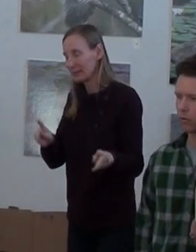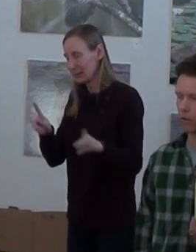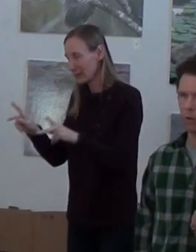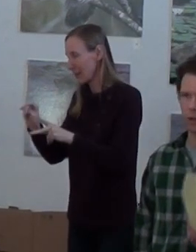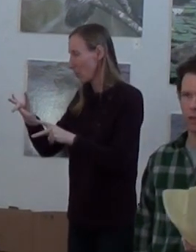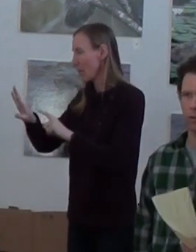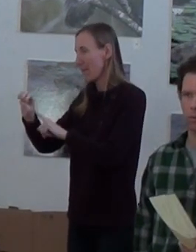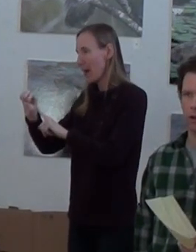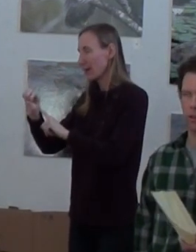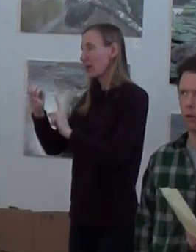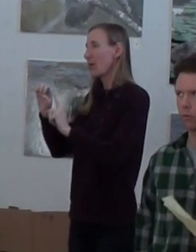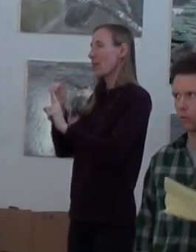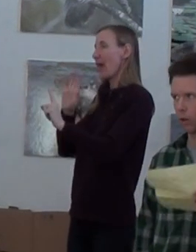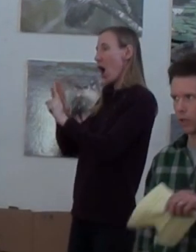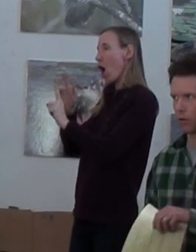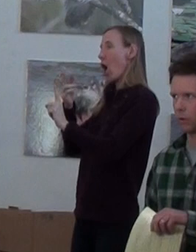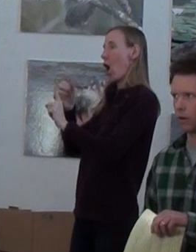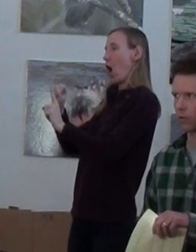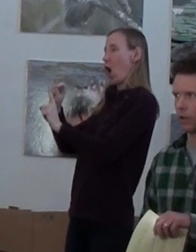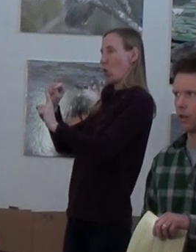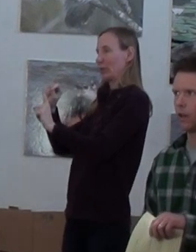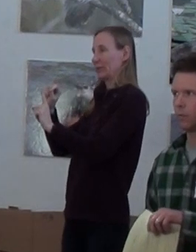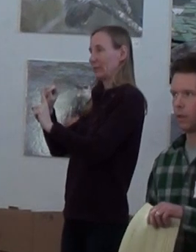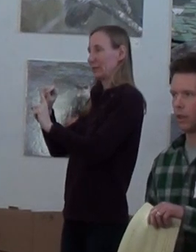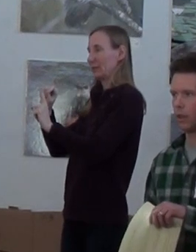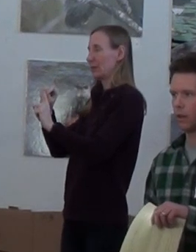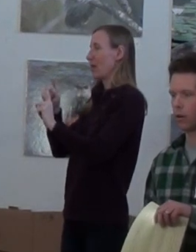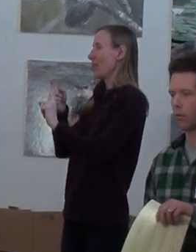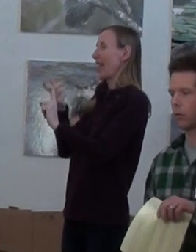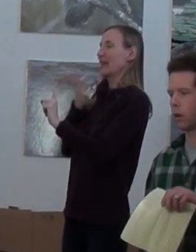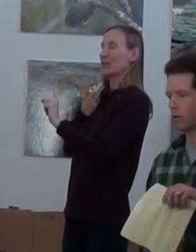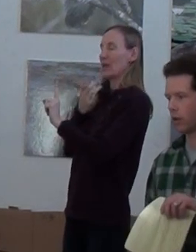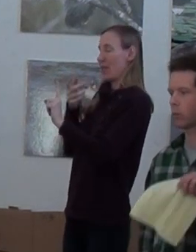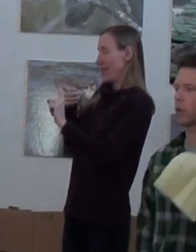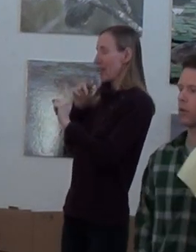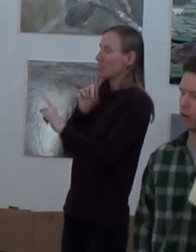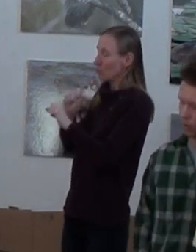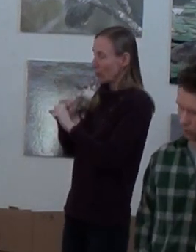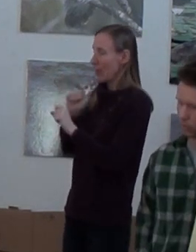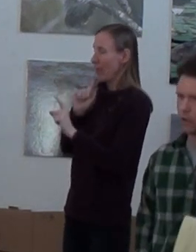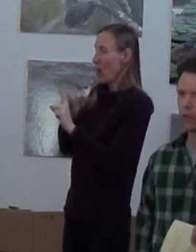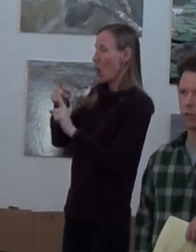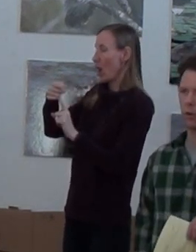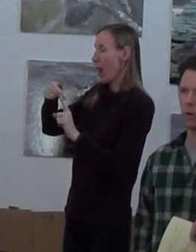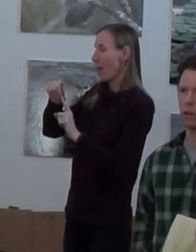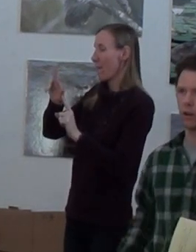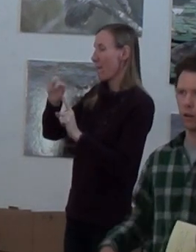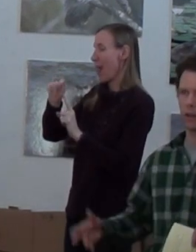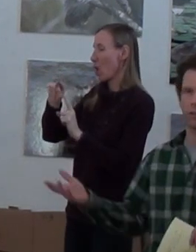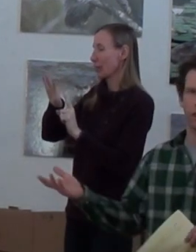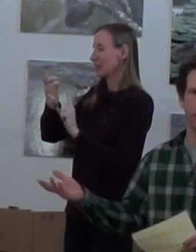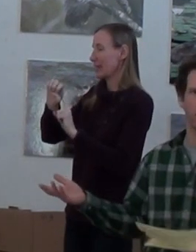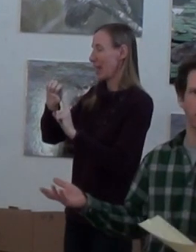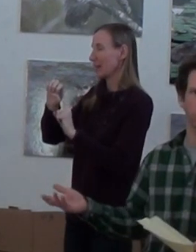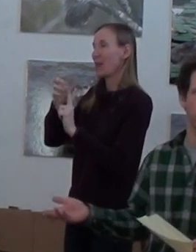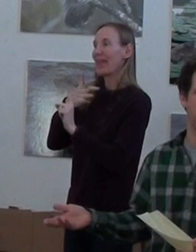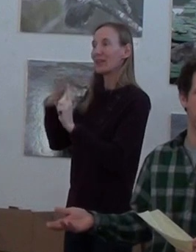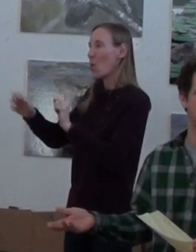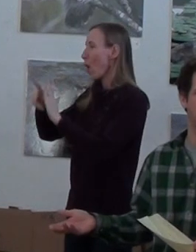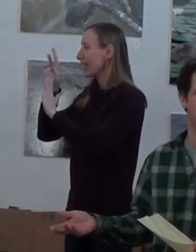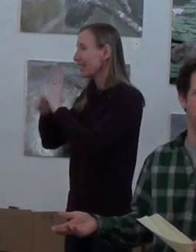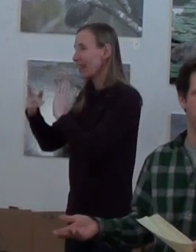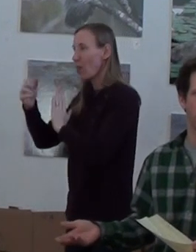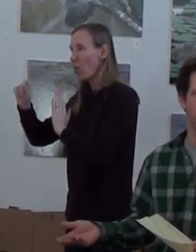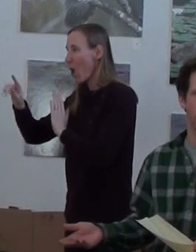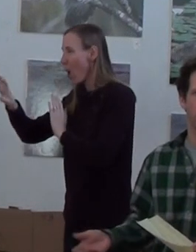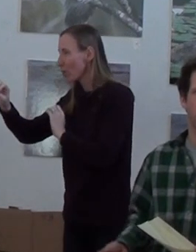they're a host, they don't want to kill the host doesn't want to kill the parasite, and or the parasite doesn't want to kill the host. So they're, and it's like, you guys familiar with the